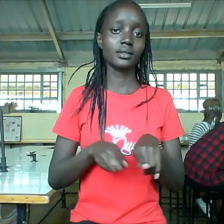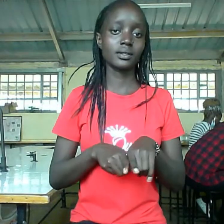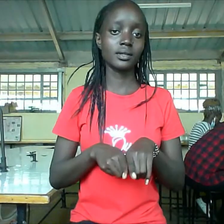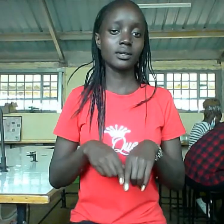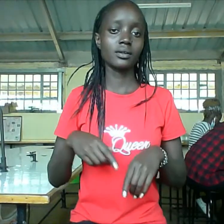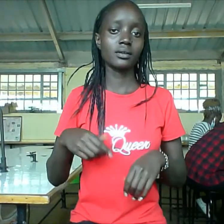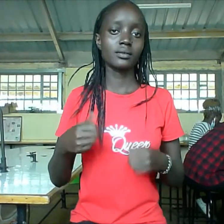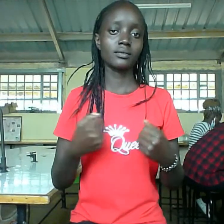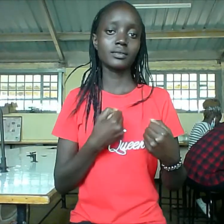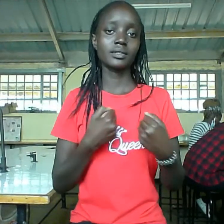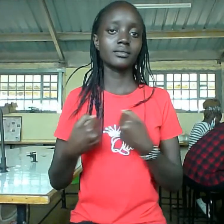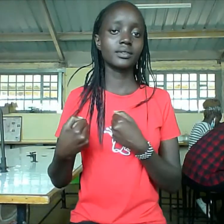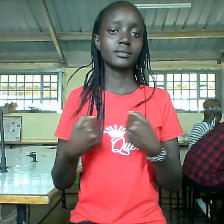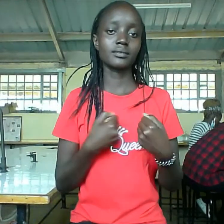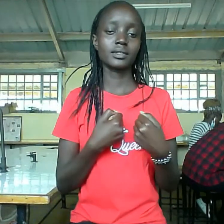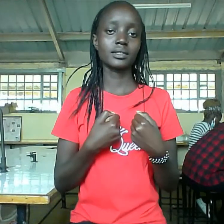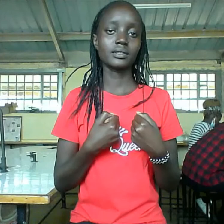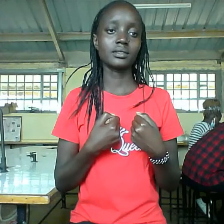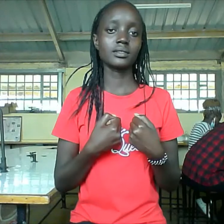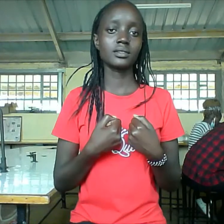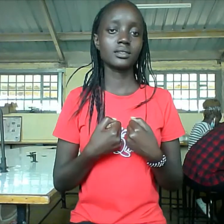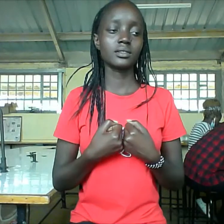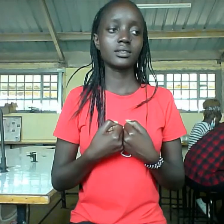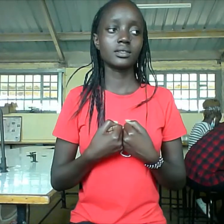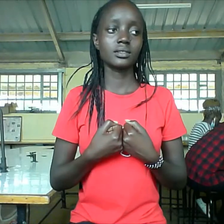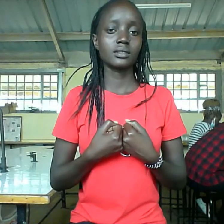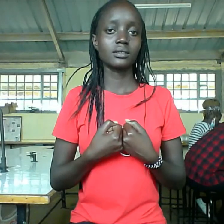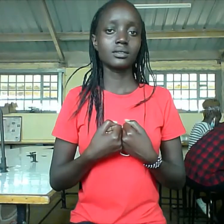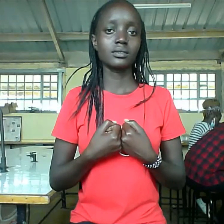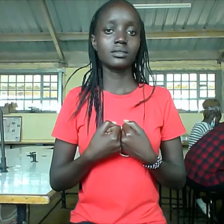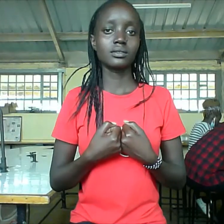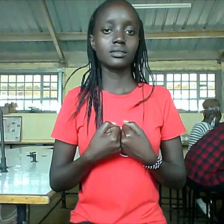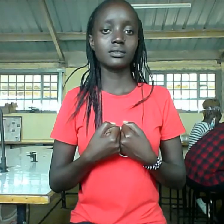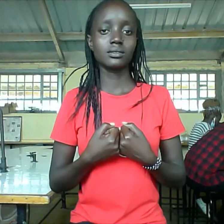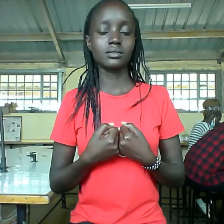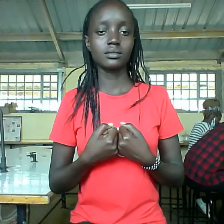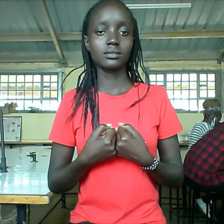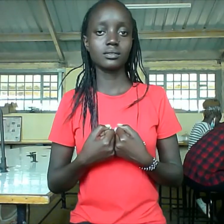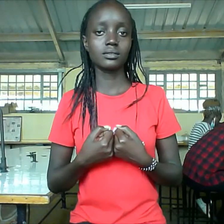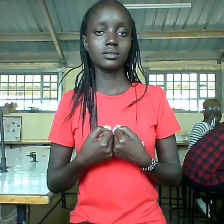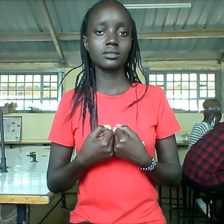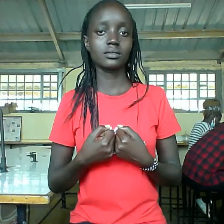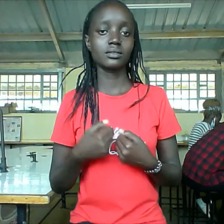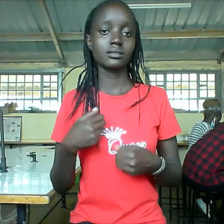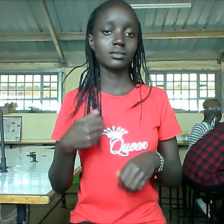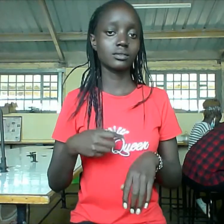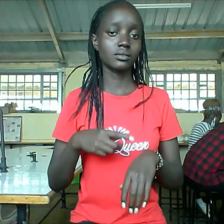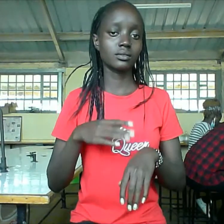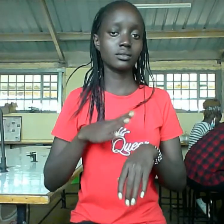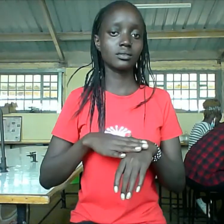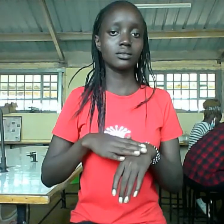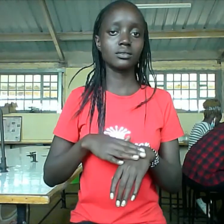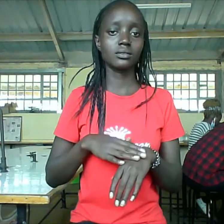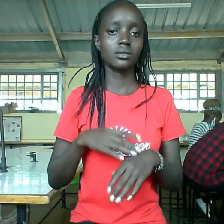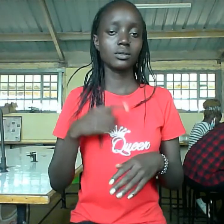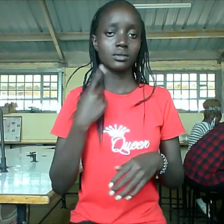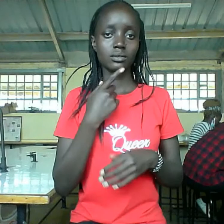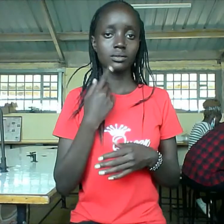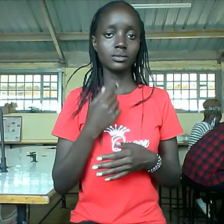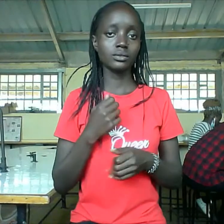were always arguments on who was to do what and when. But when